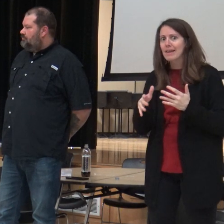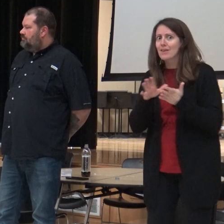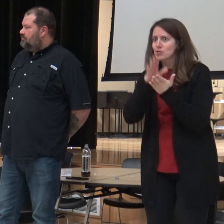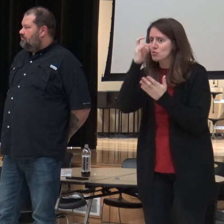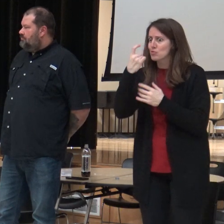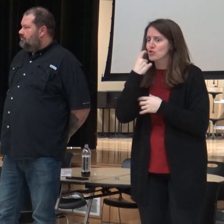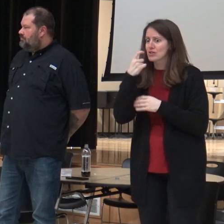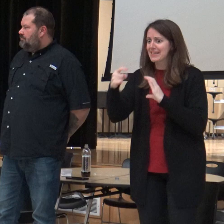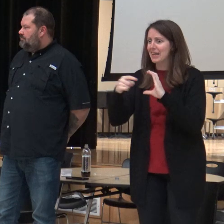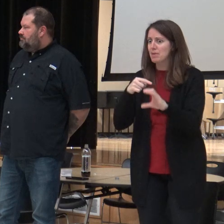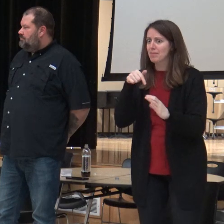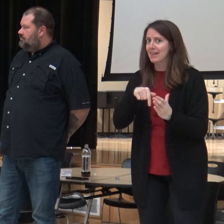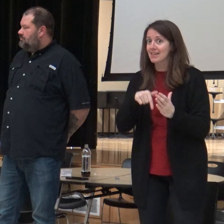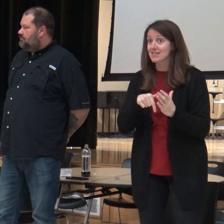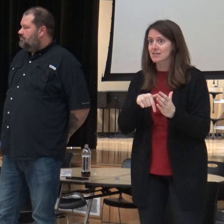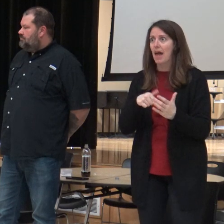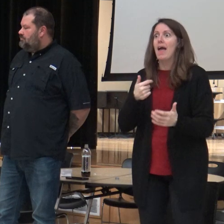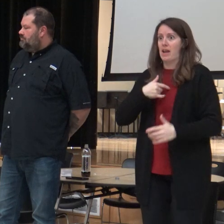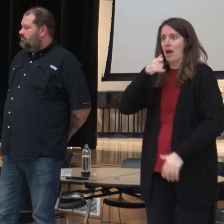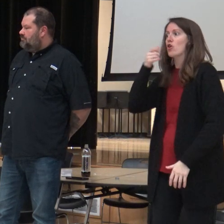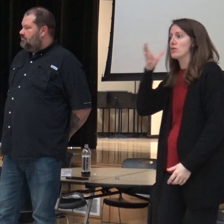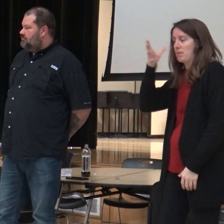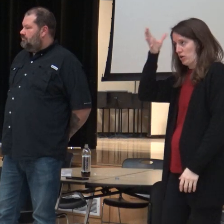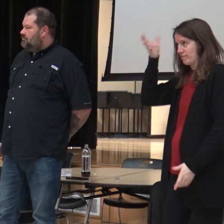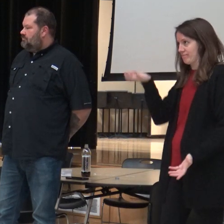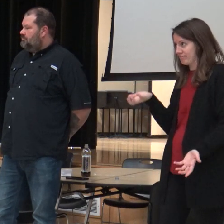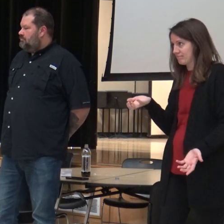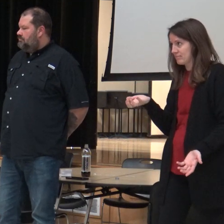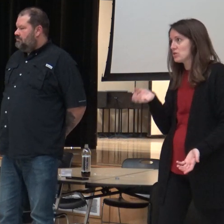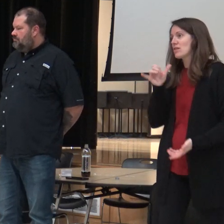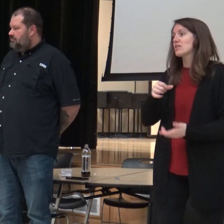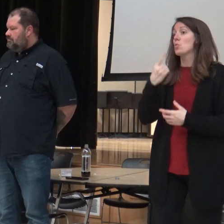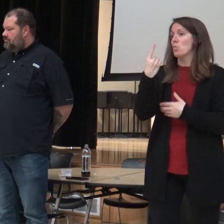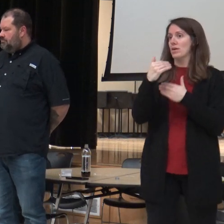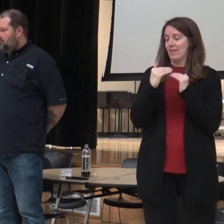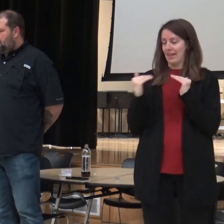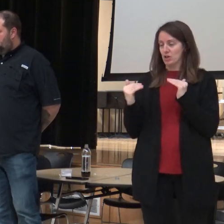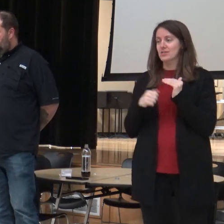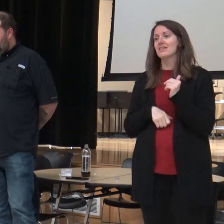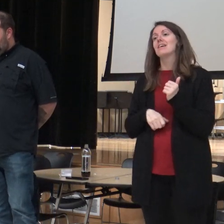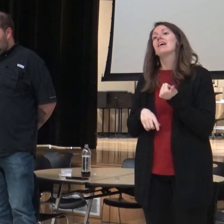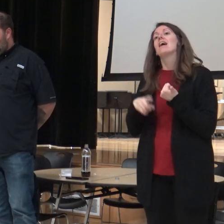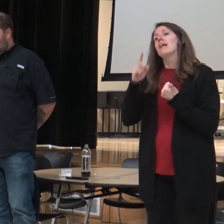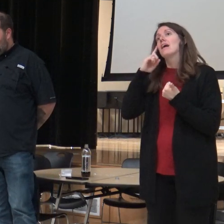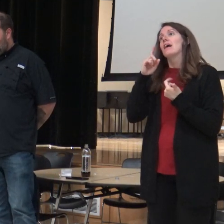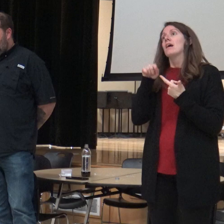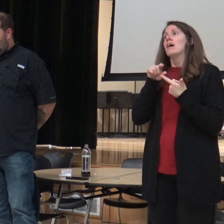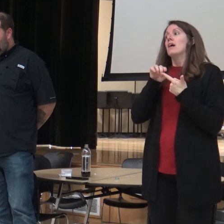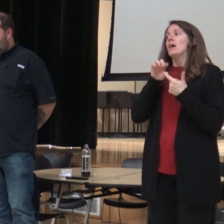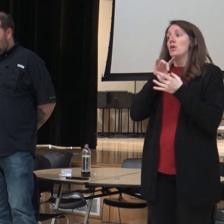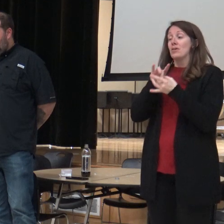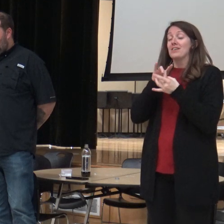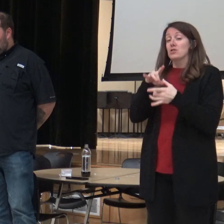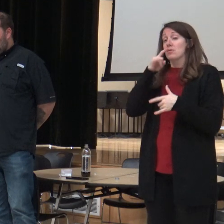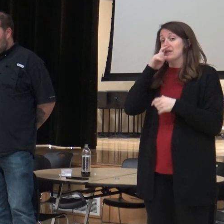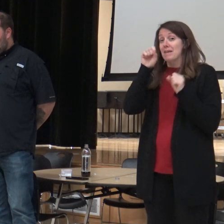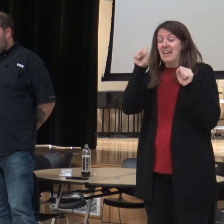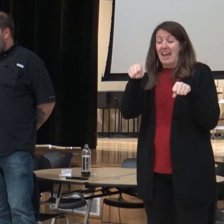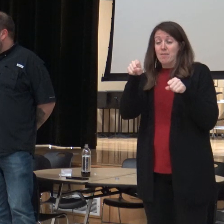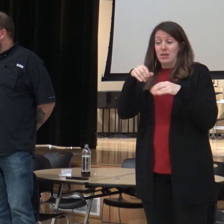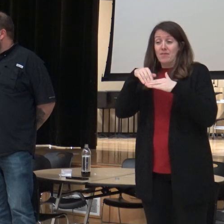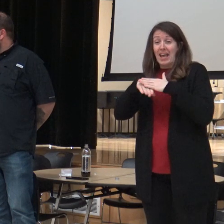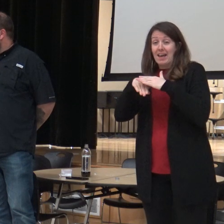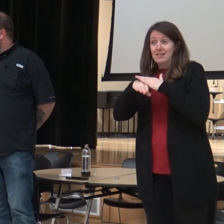me, and we call the parent. Okay, so that's one of the layers. I would say in the realm of kids being able to see the school